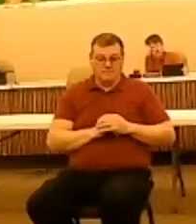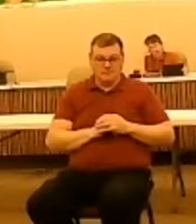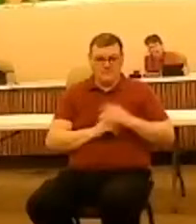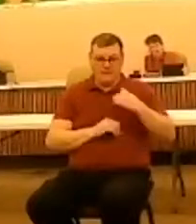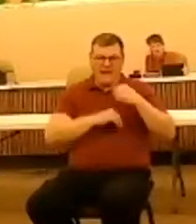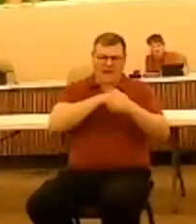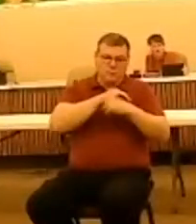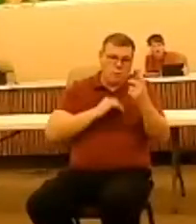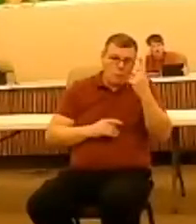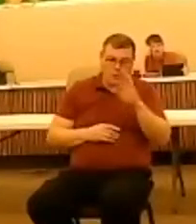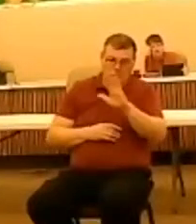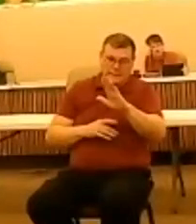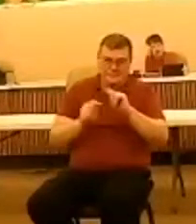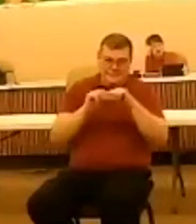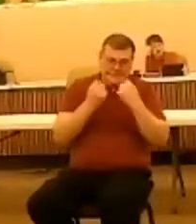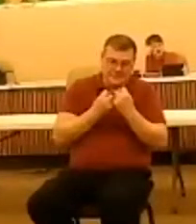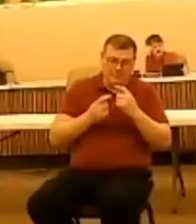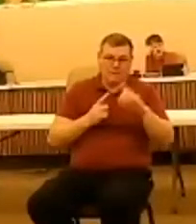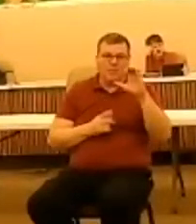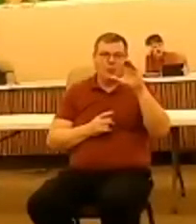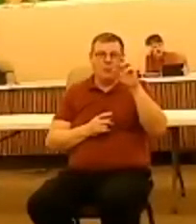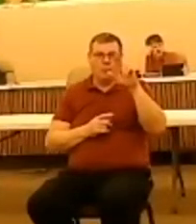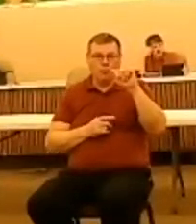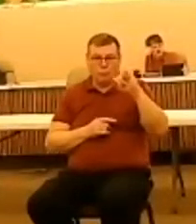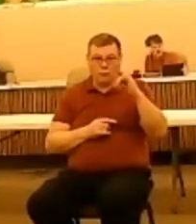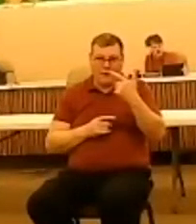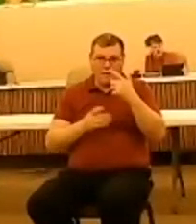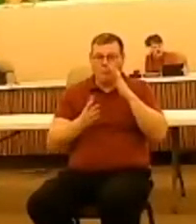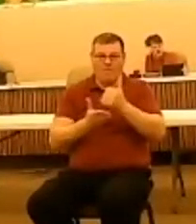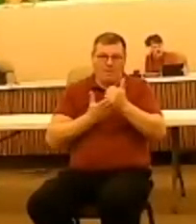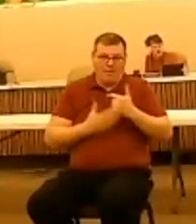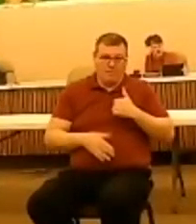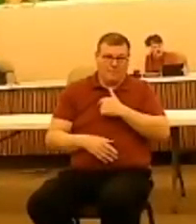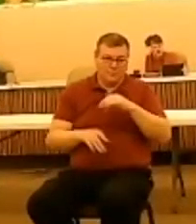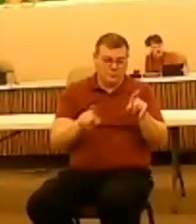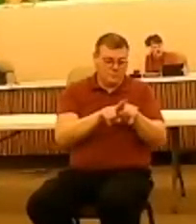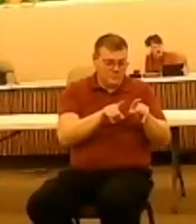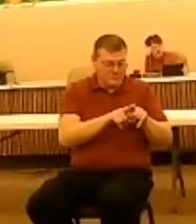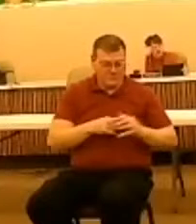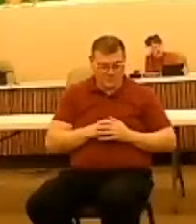team members, but Craig still helps out with Chris on that stuff too. So